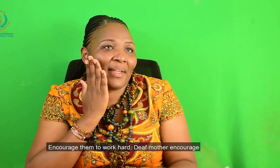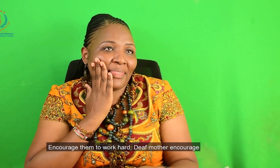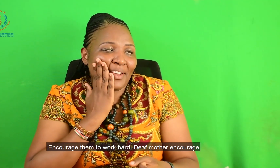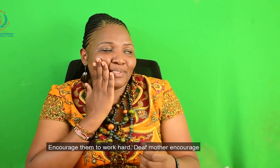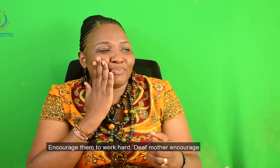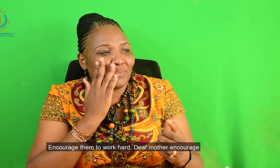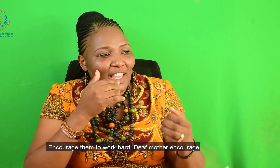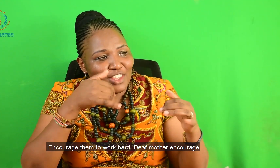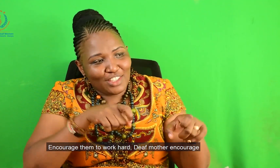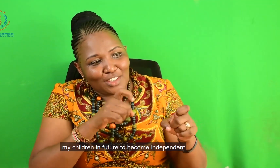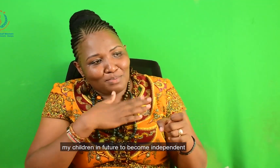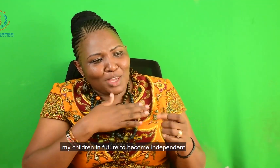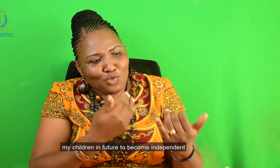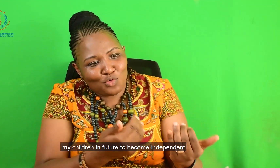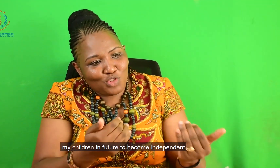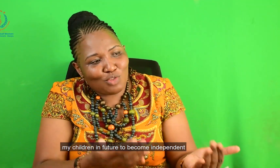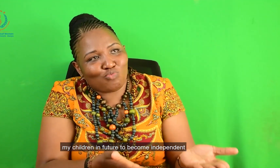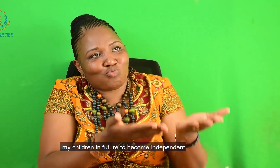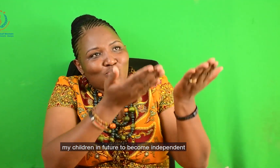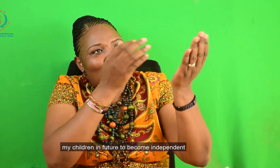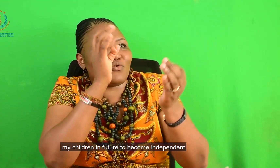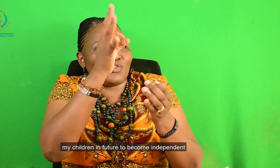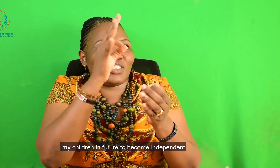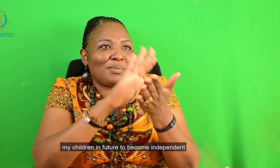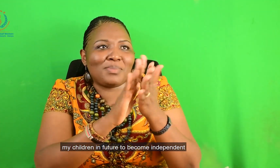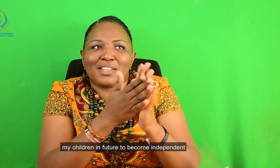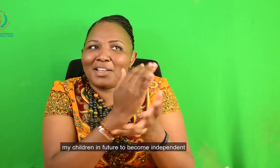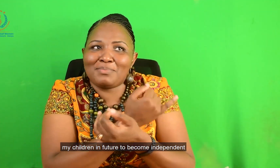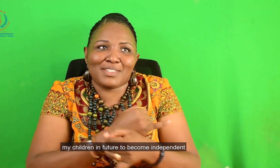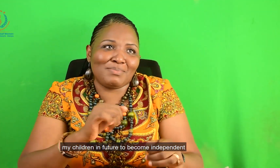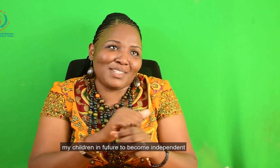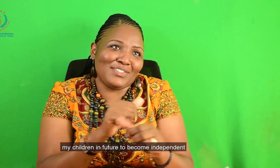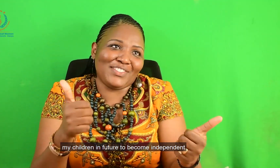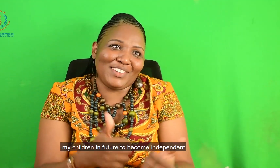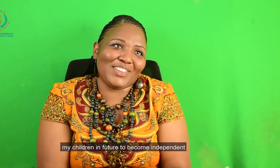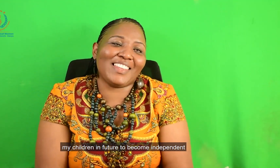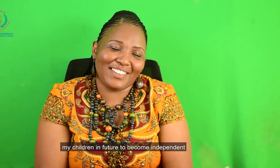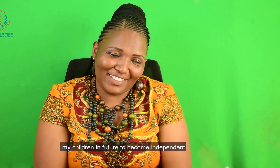mothers to encourage my children in future on how to become independent.